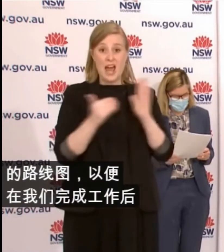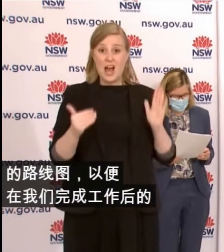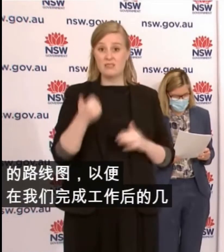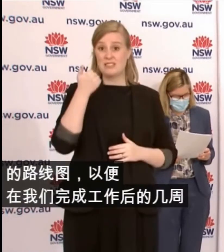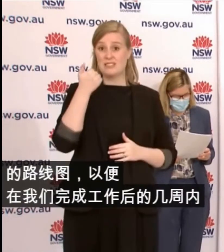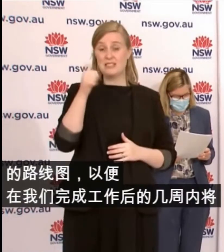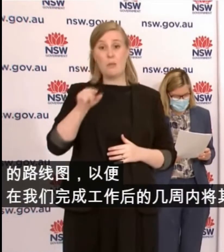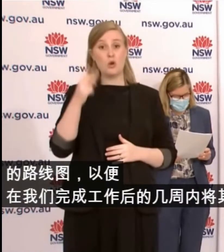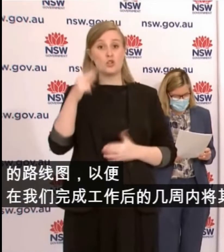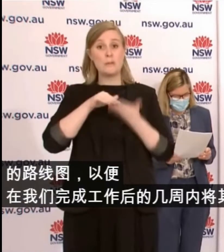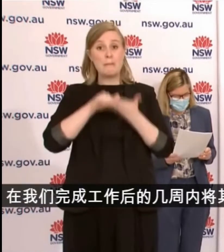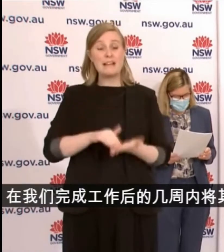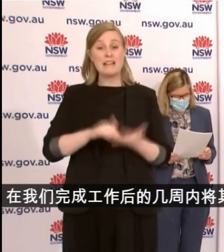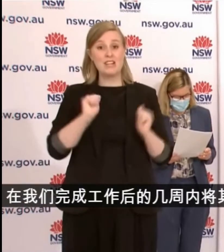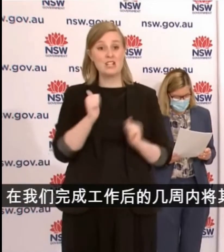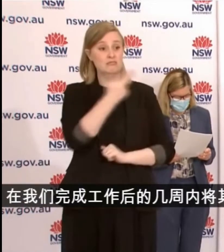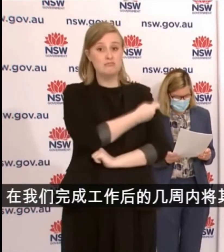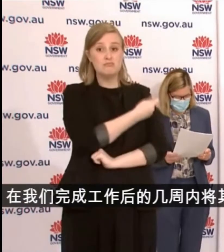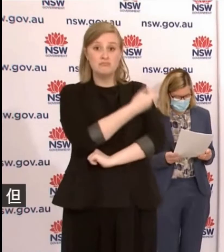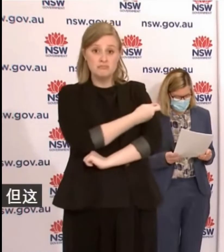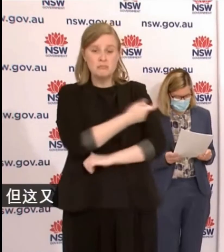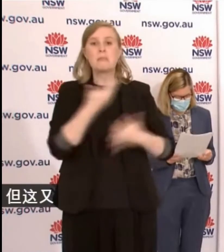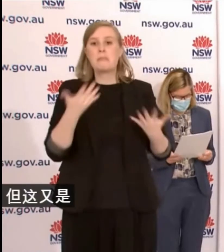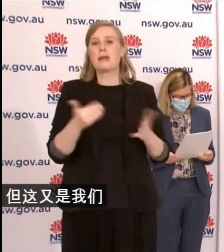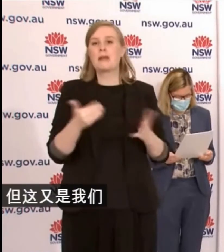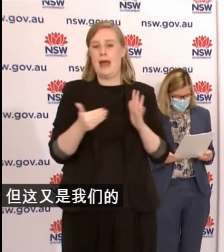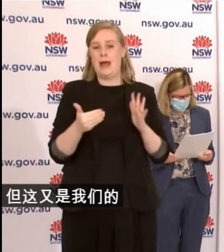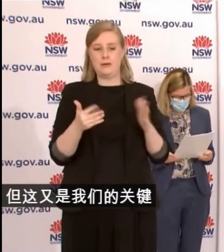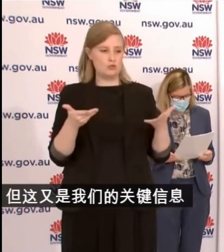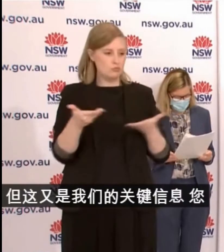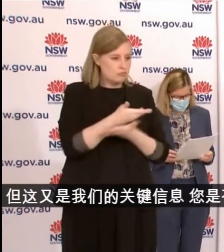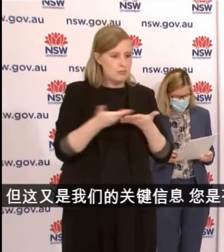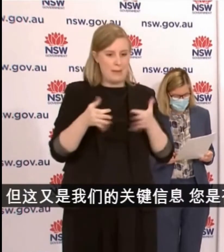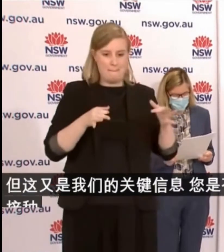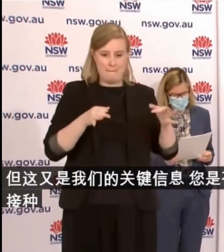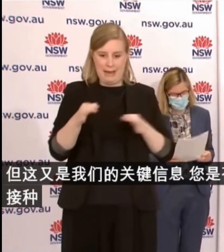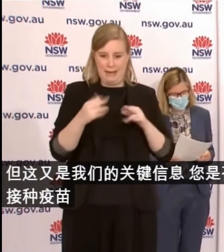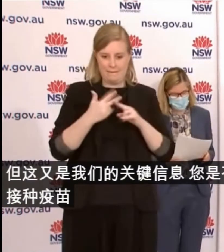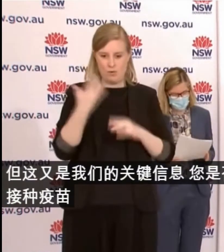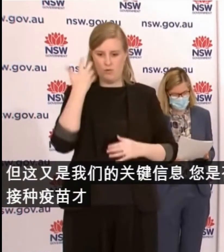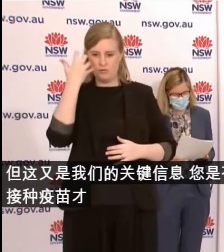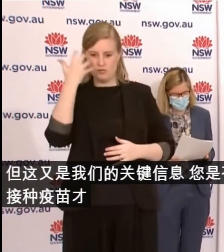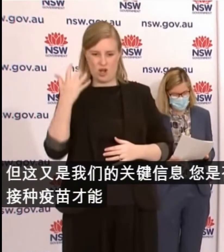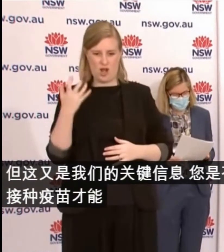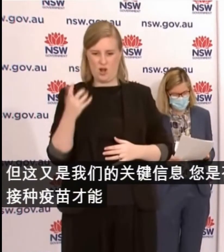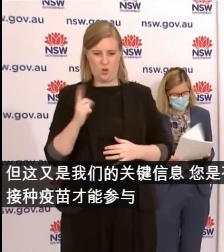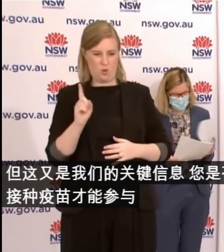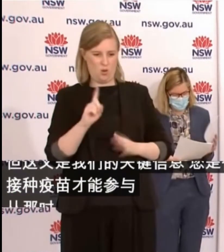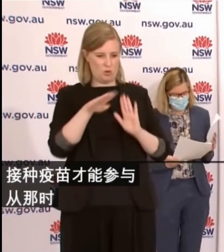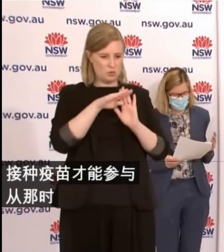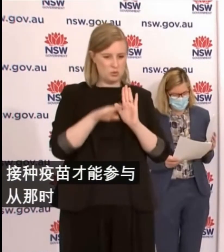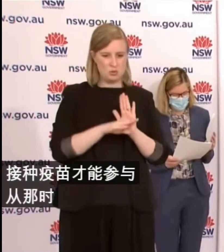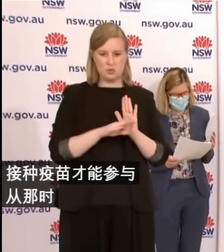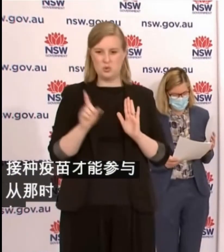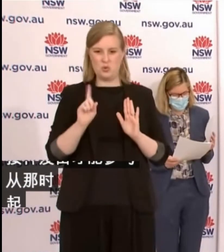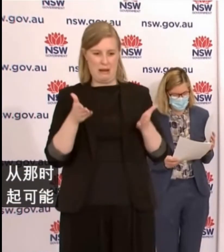public in a couple of weeks once we've done the work. But again, our key message is you must be vaccinated to participate in what can